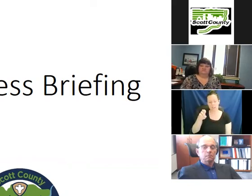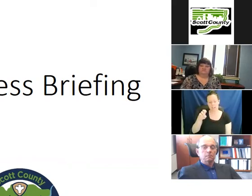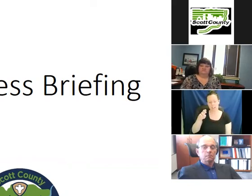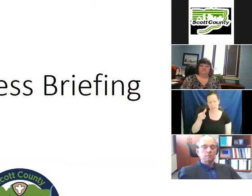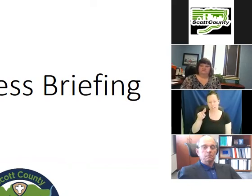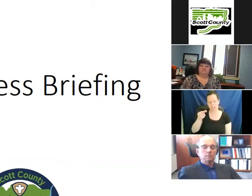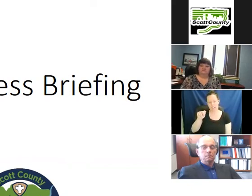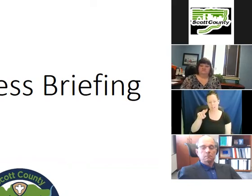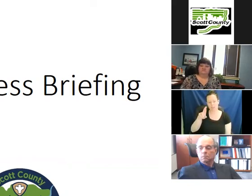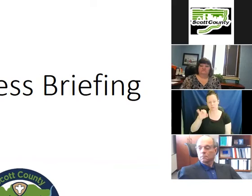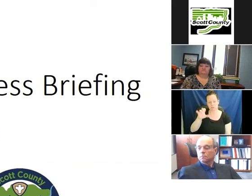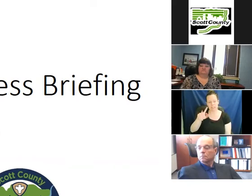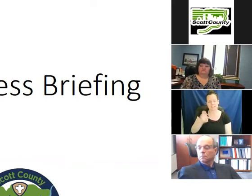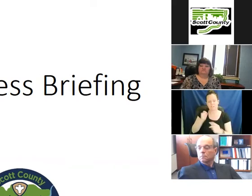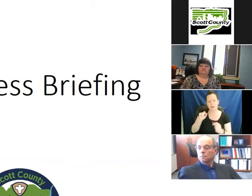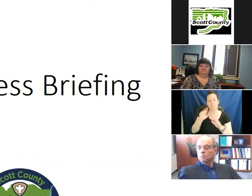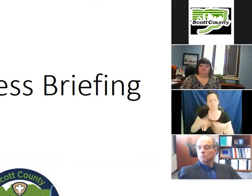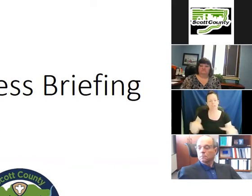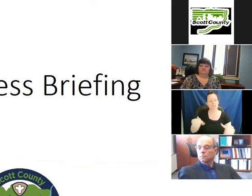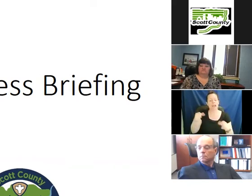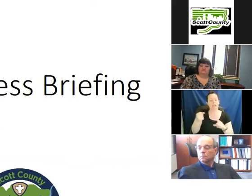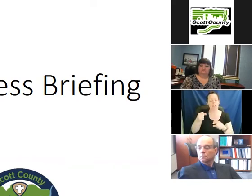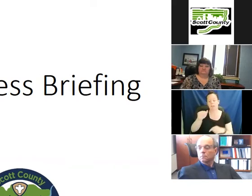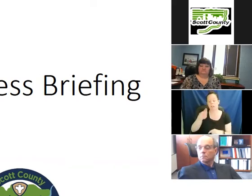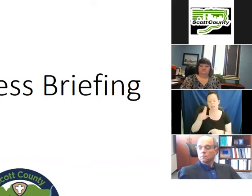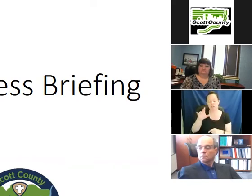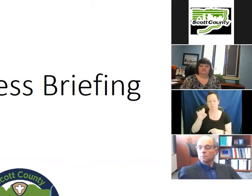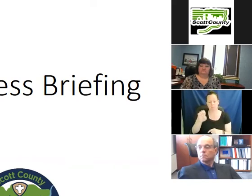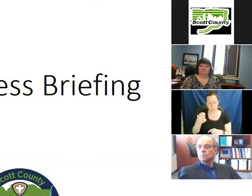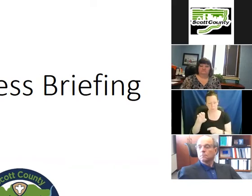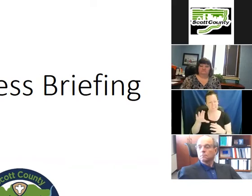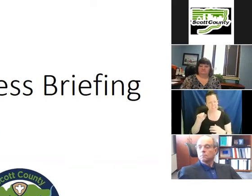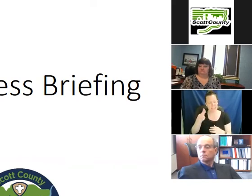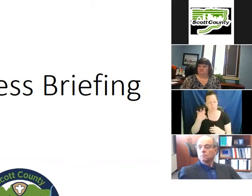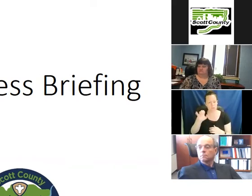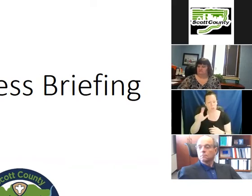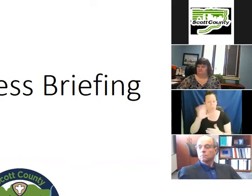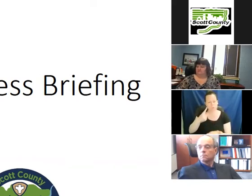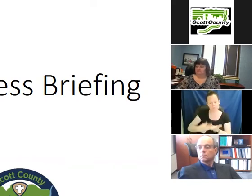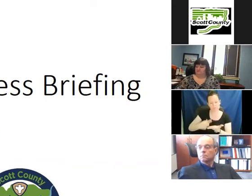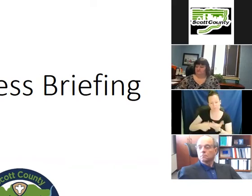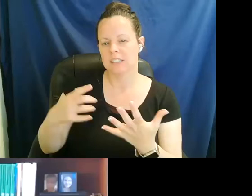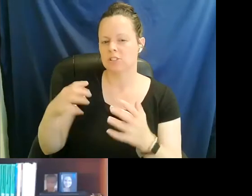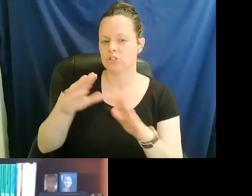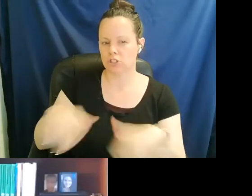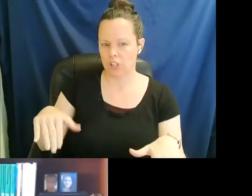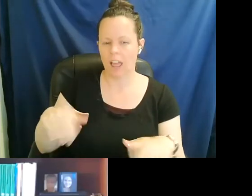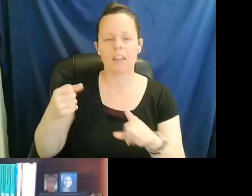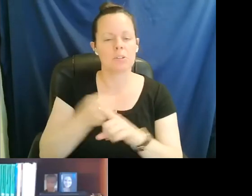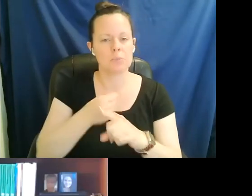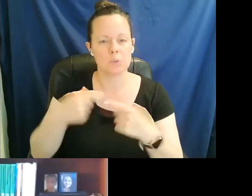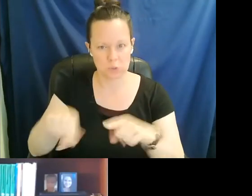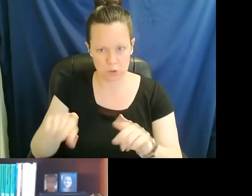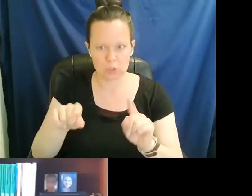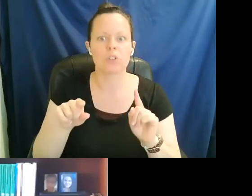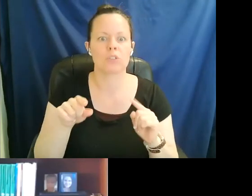be talking about child abuse rates during the pandemic. So Nita, let's start off with Rock Island County's